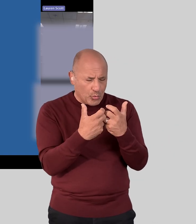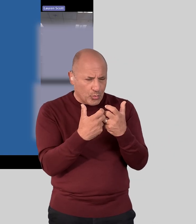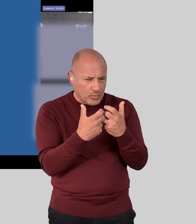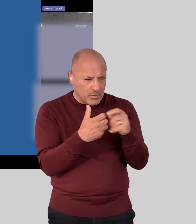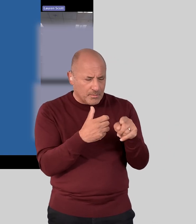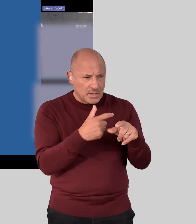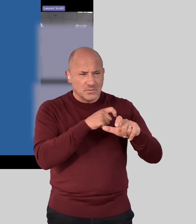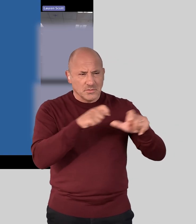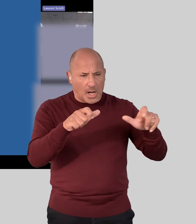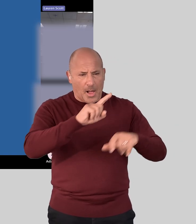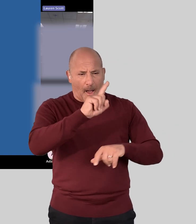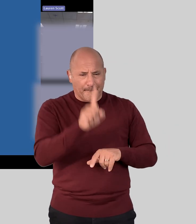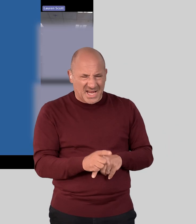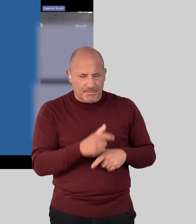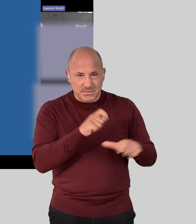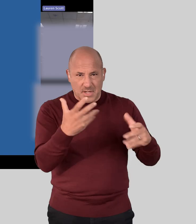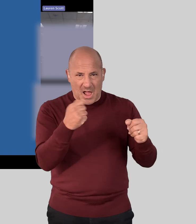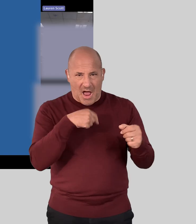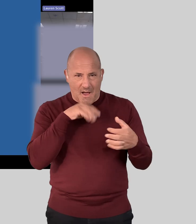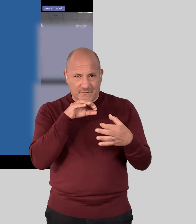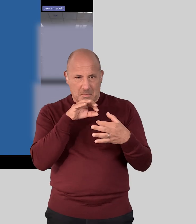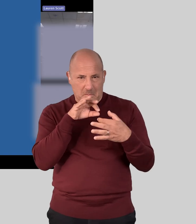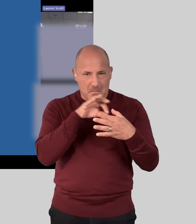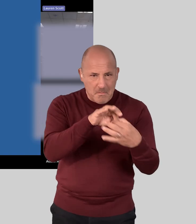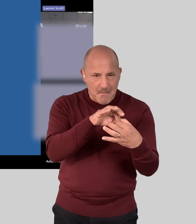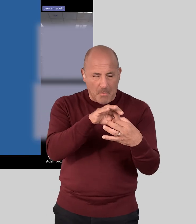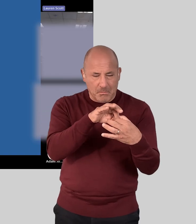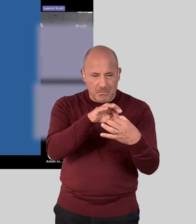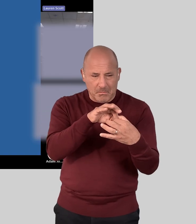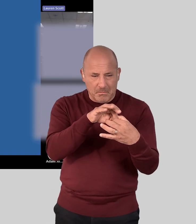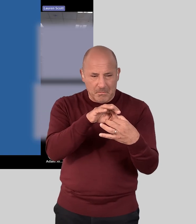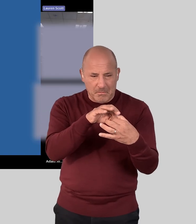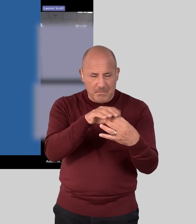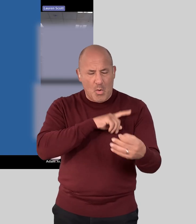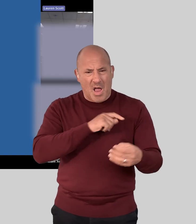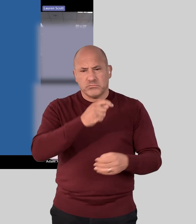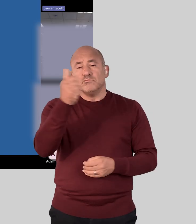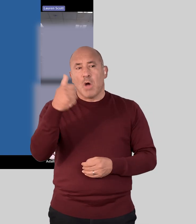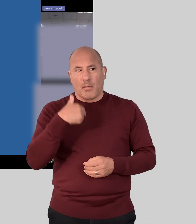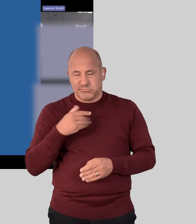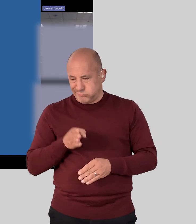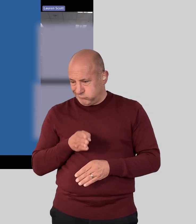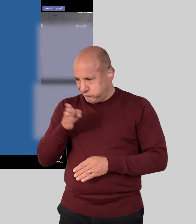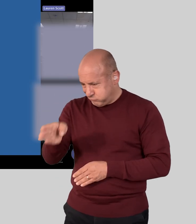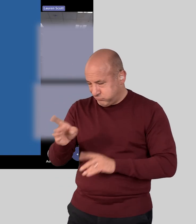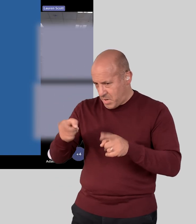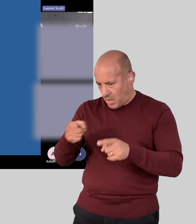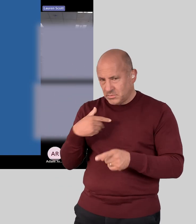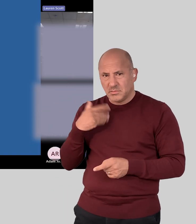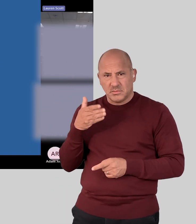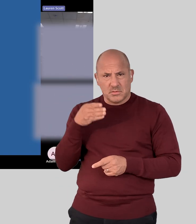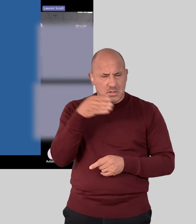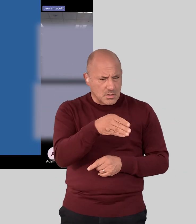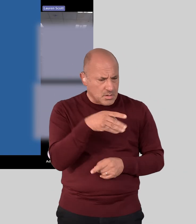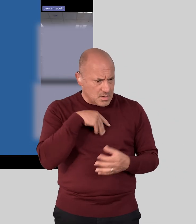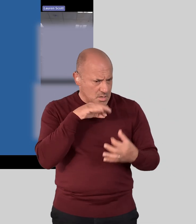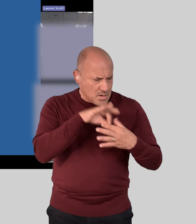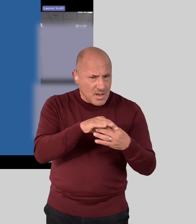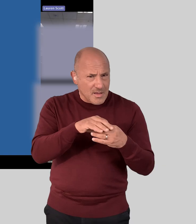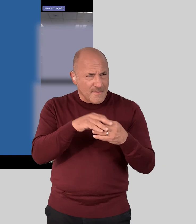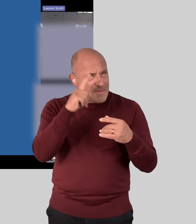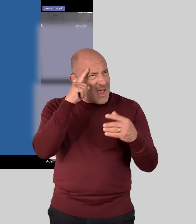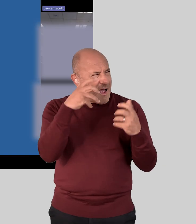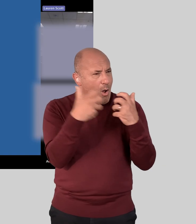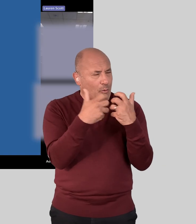the stuff that happens in the room, how do we translate that into online spaces in a way that is able to still